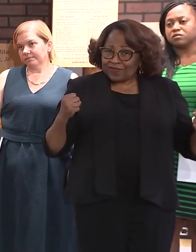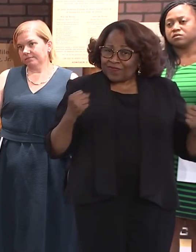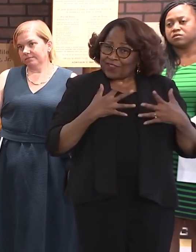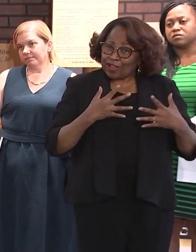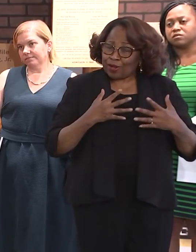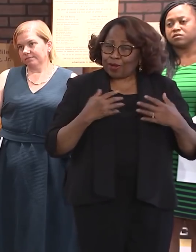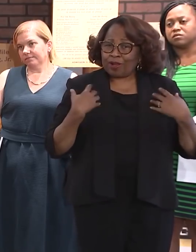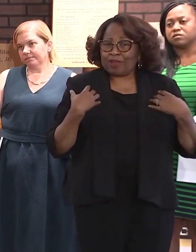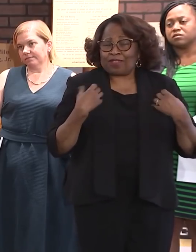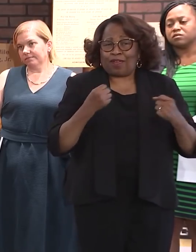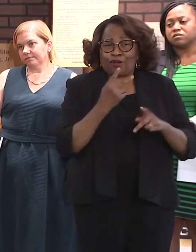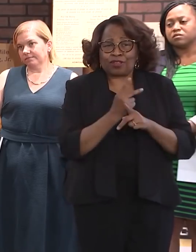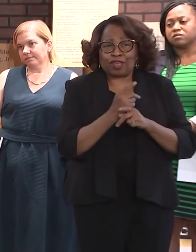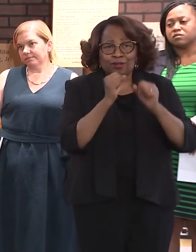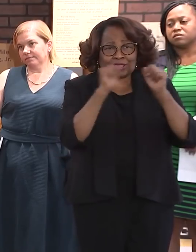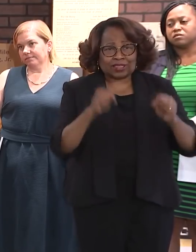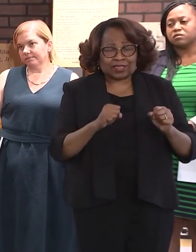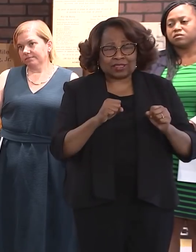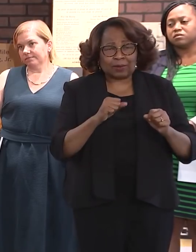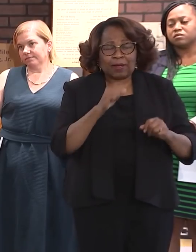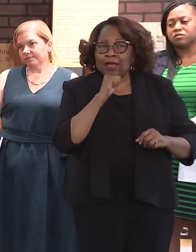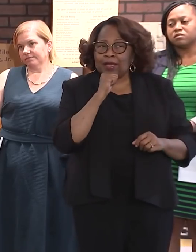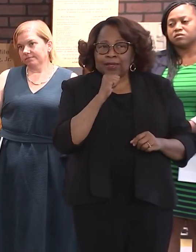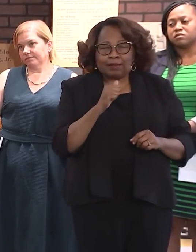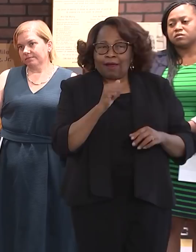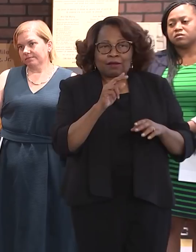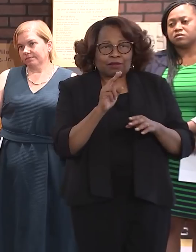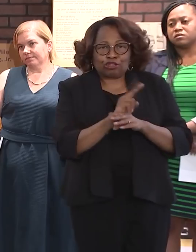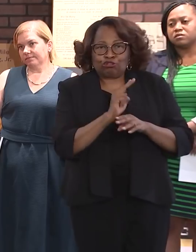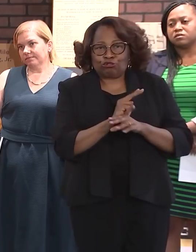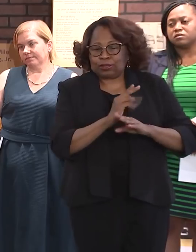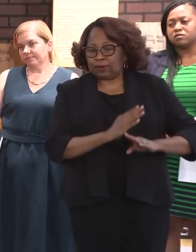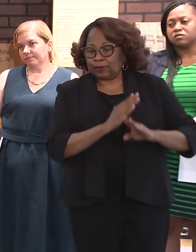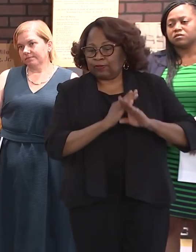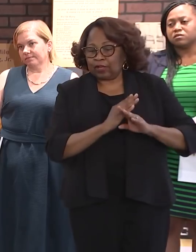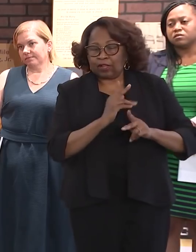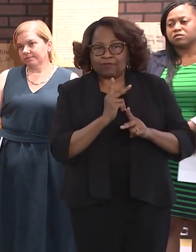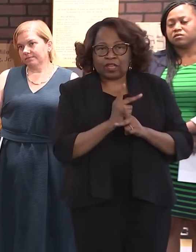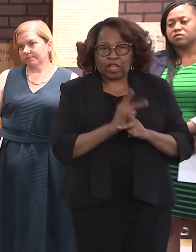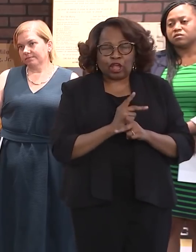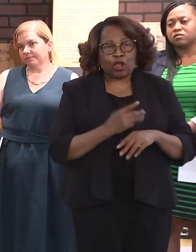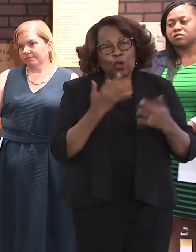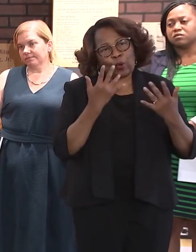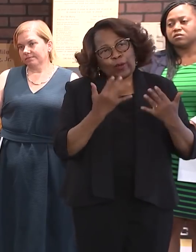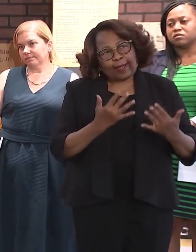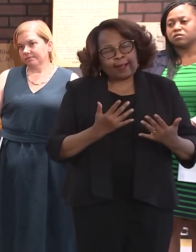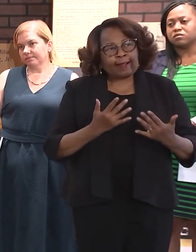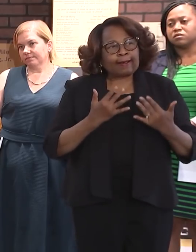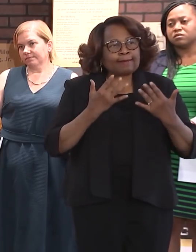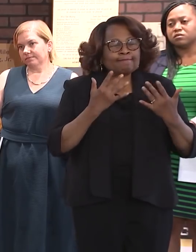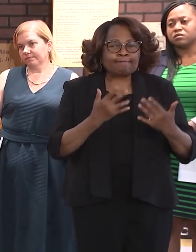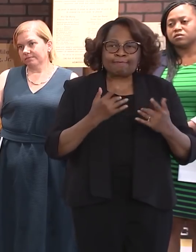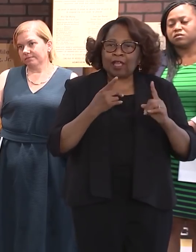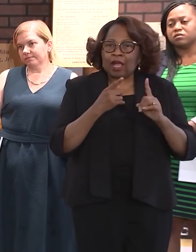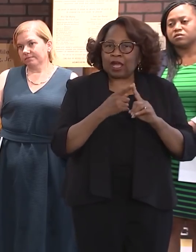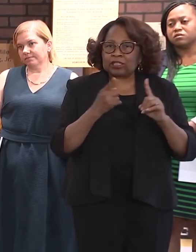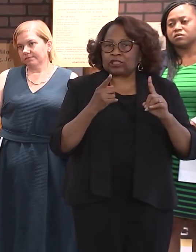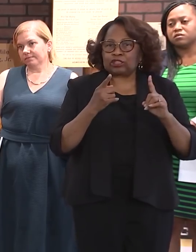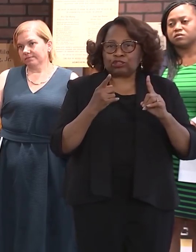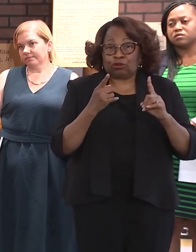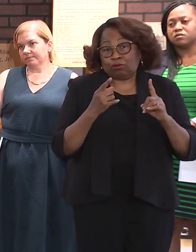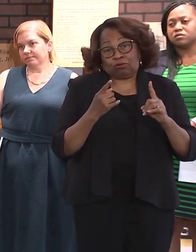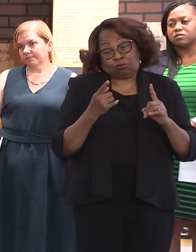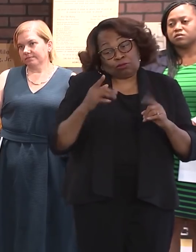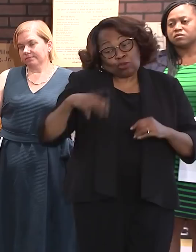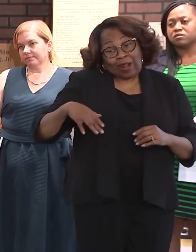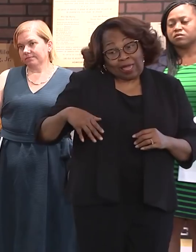the healthcare system, not using preventative care, waiting until, in many instances, way